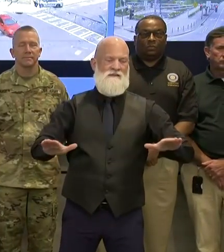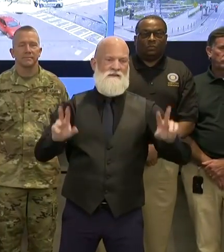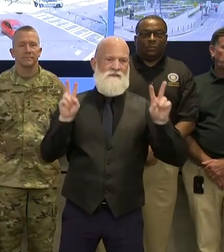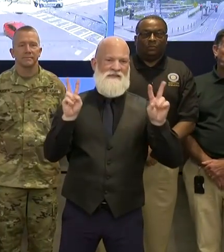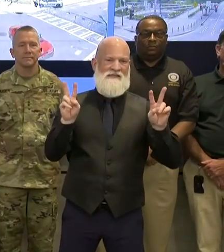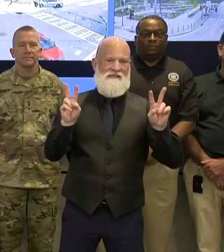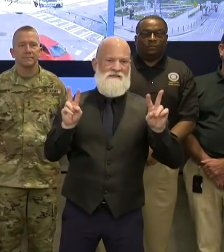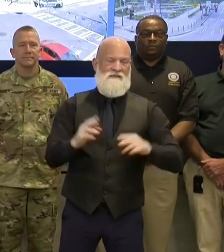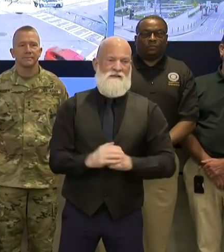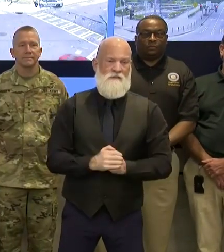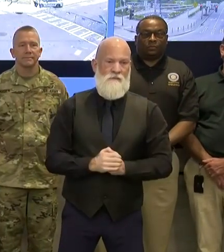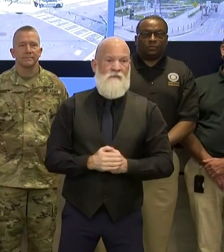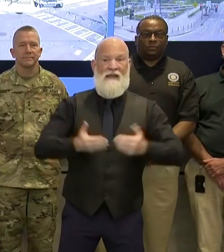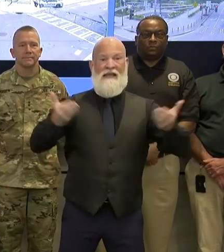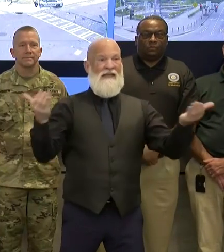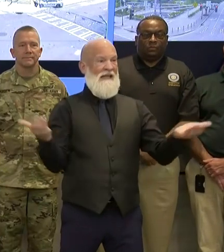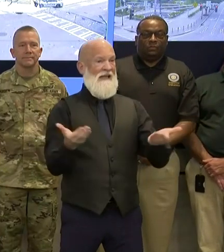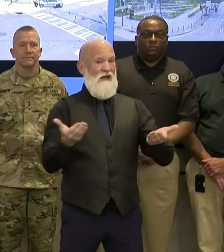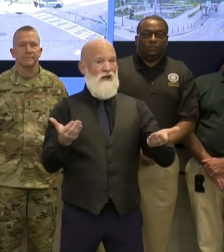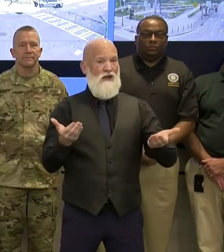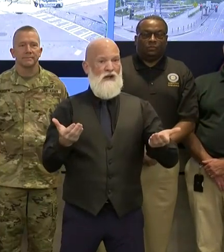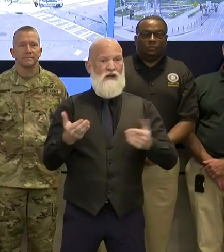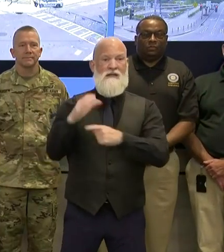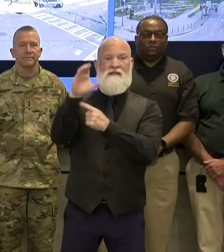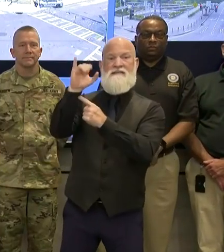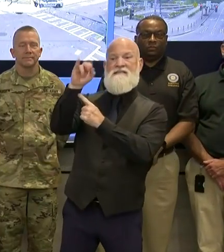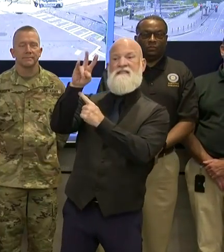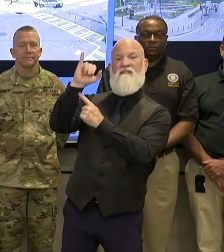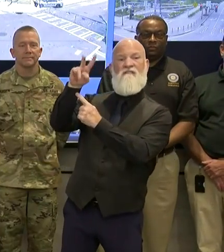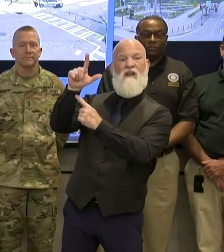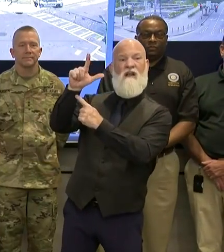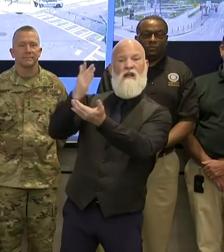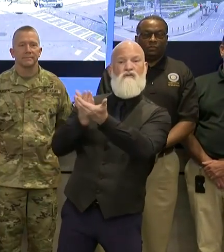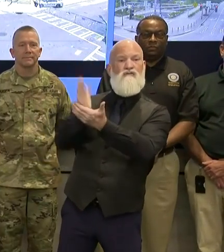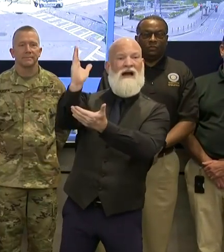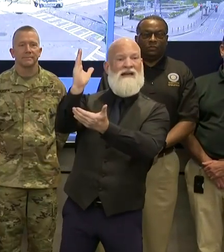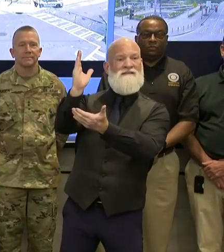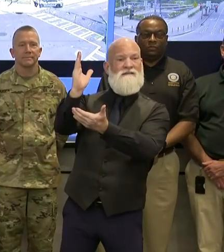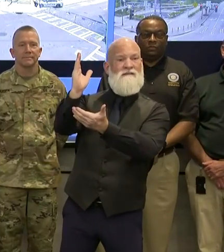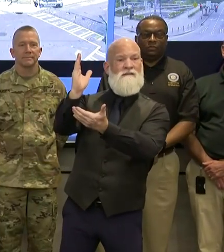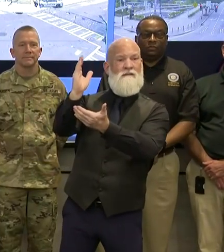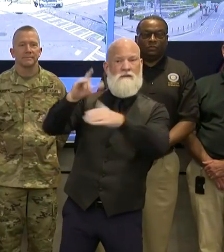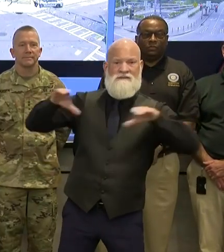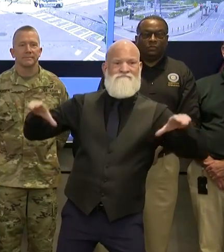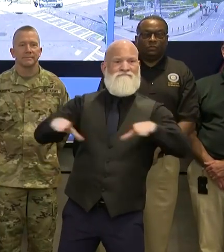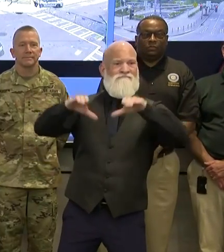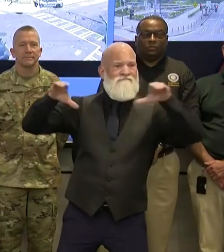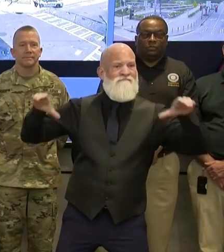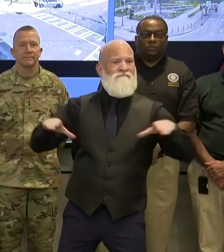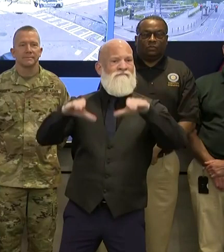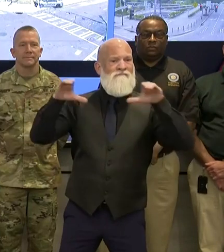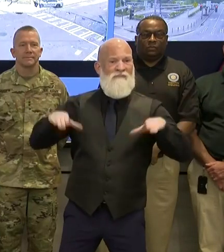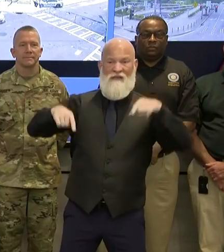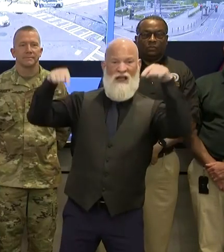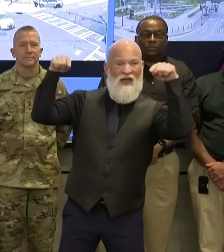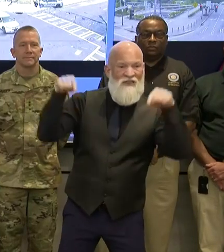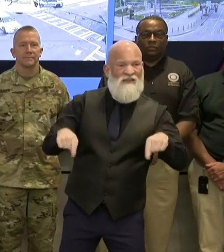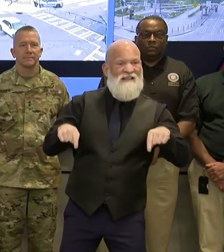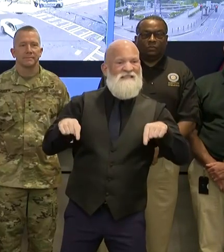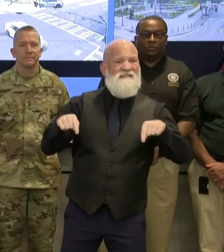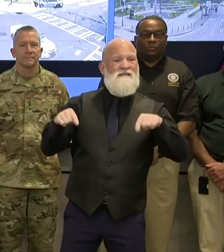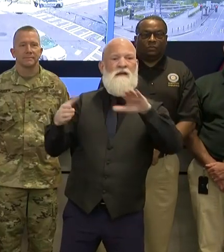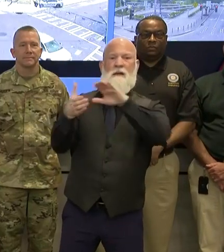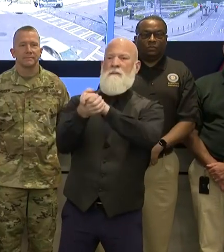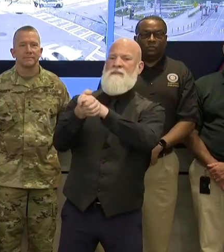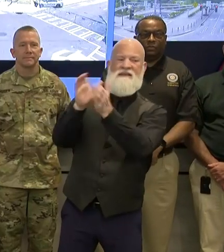movement, this place where peaceful protest ultimately shook up the status quo, the birthplace